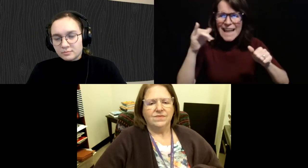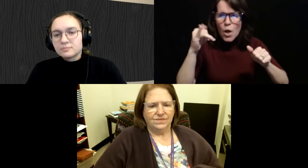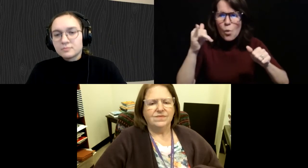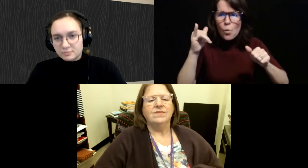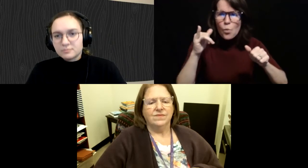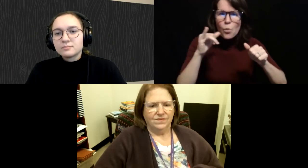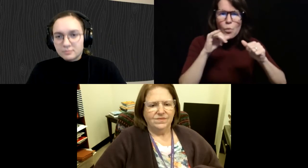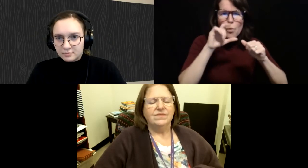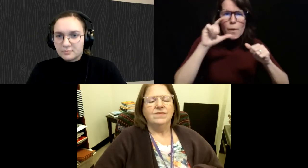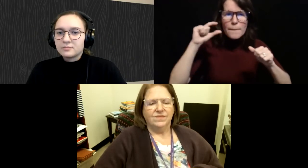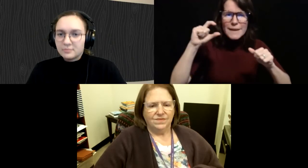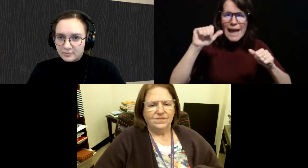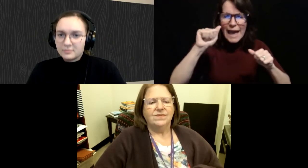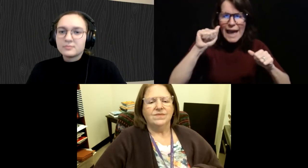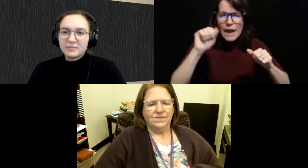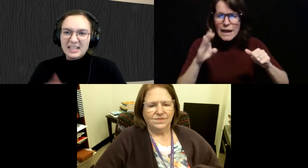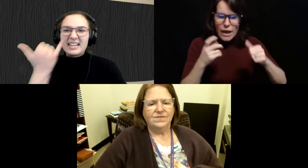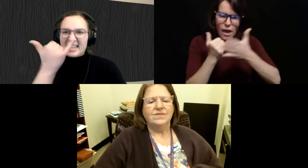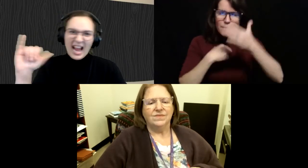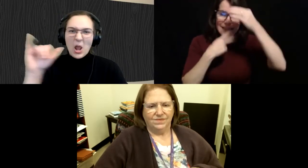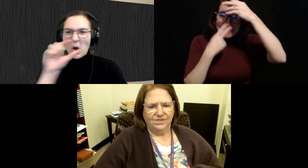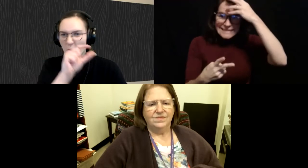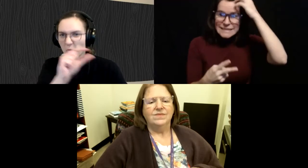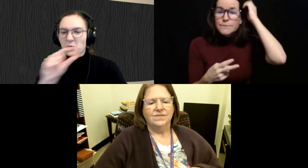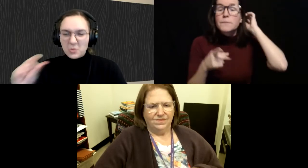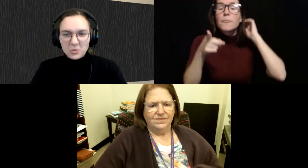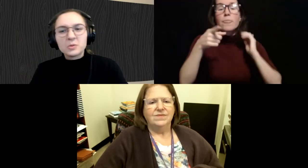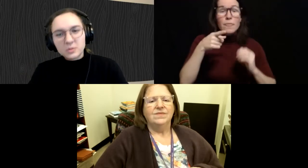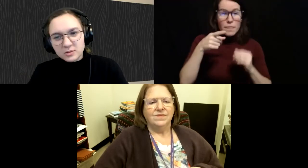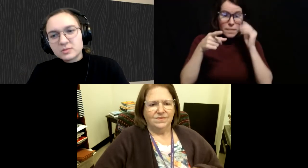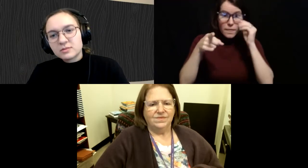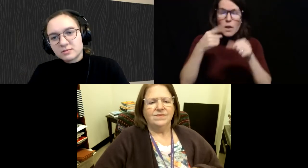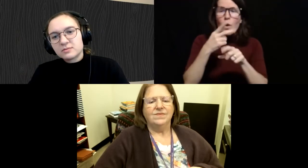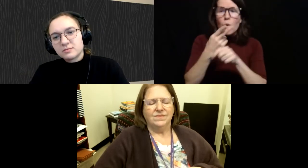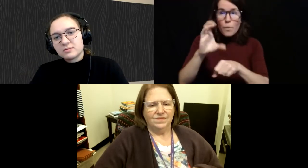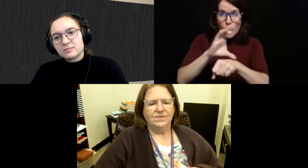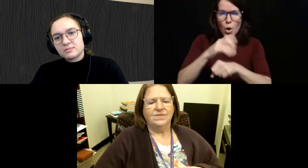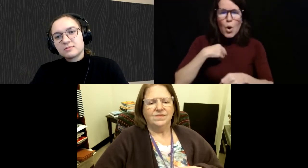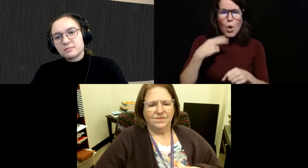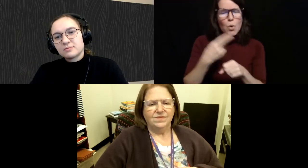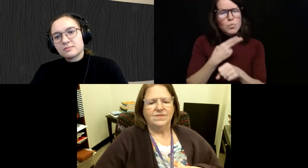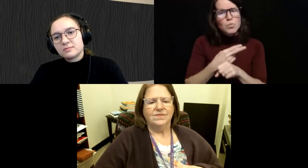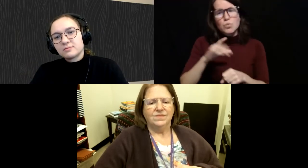The letters are big actually on this keyboard so that I can see the letters. And they're